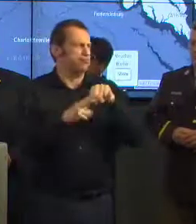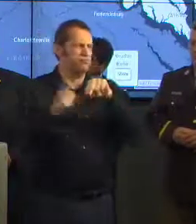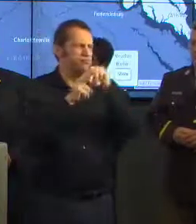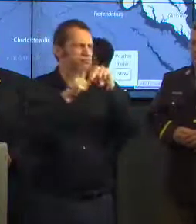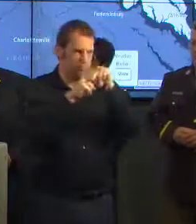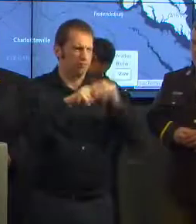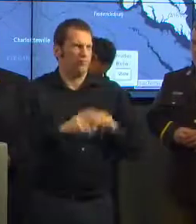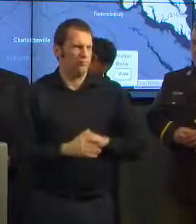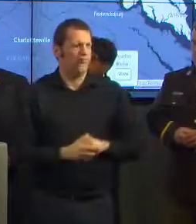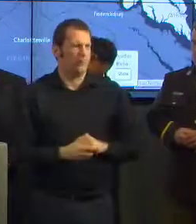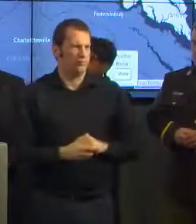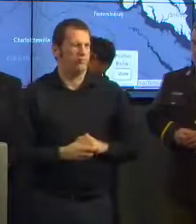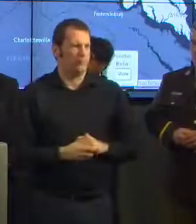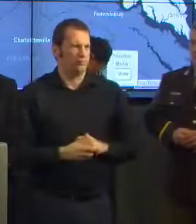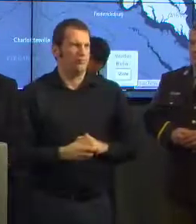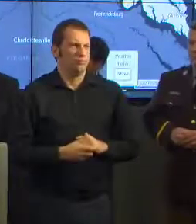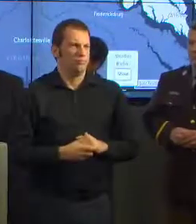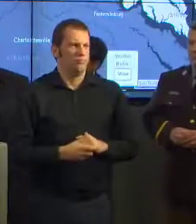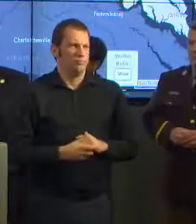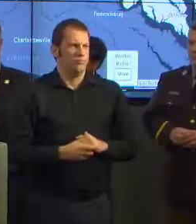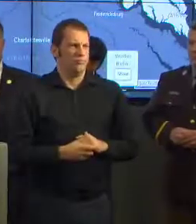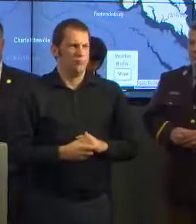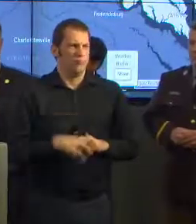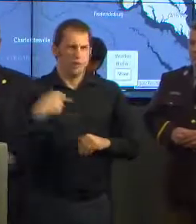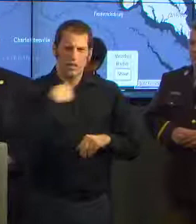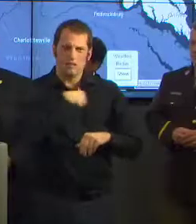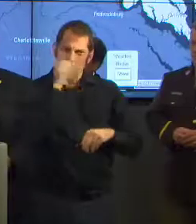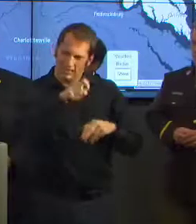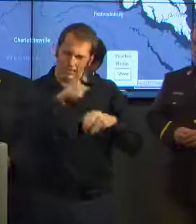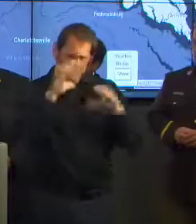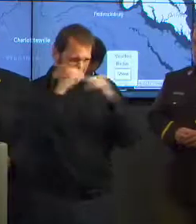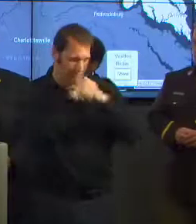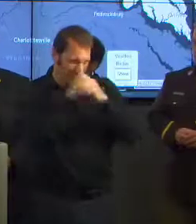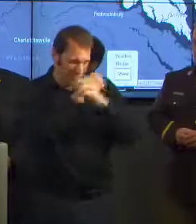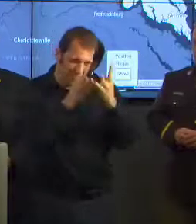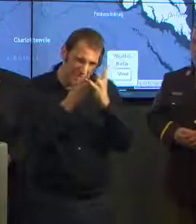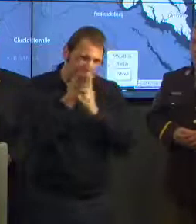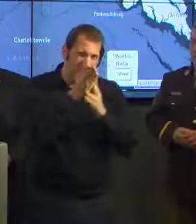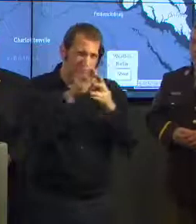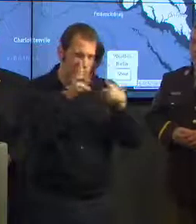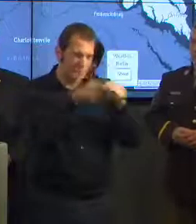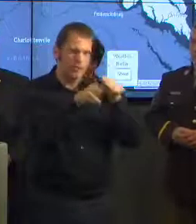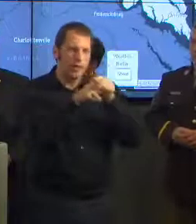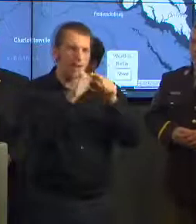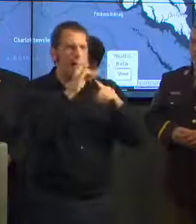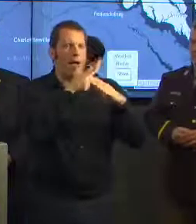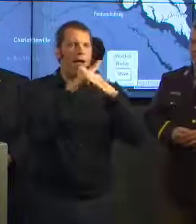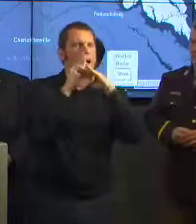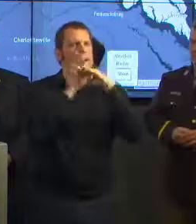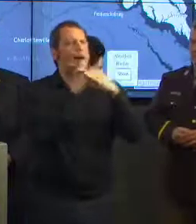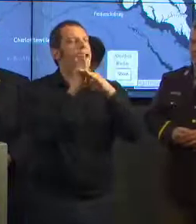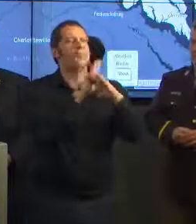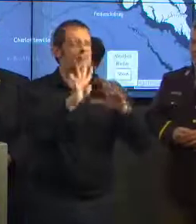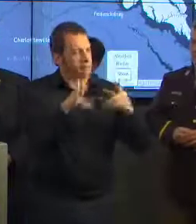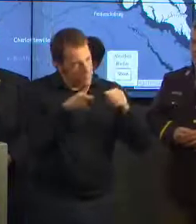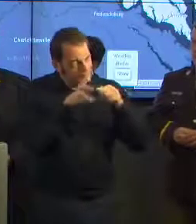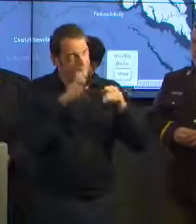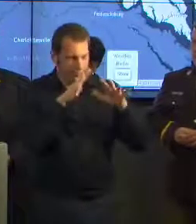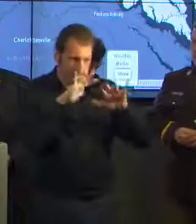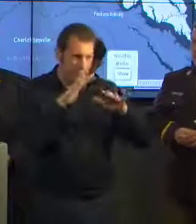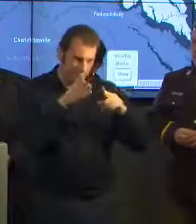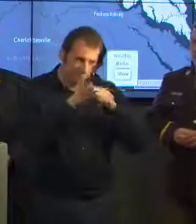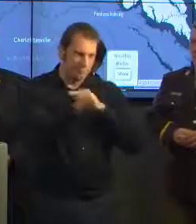cut through the red tape so that we're empowering this important work being done in many of our state